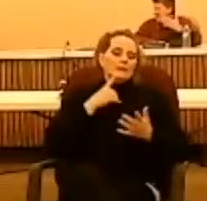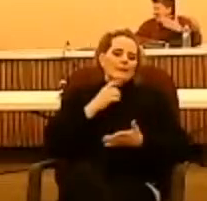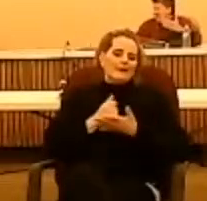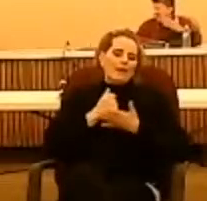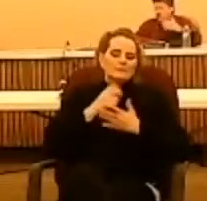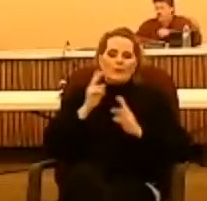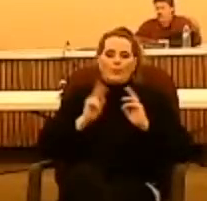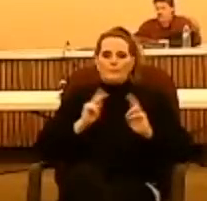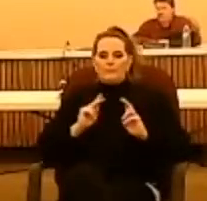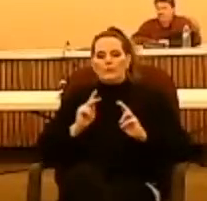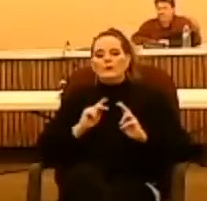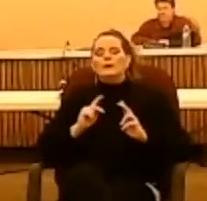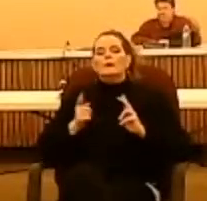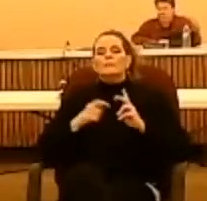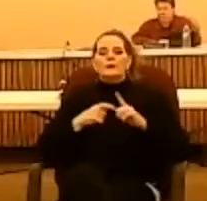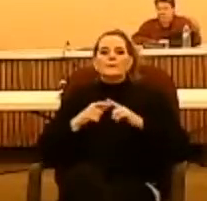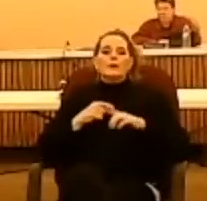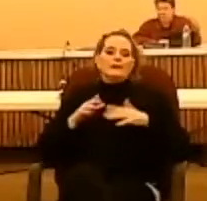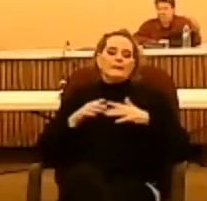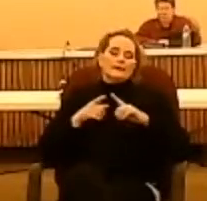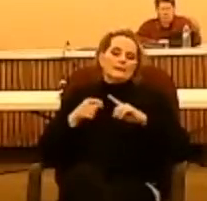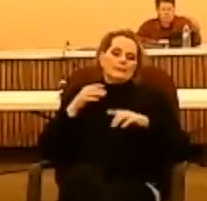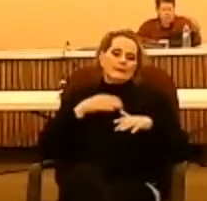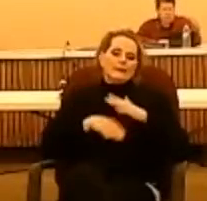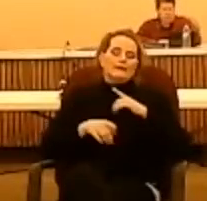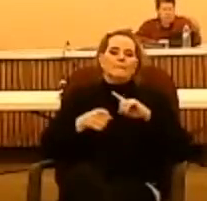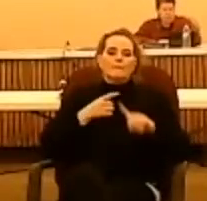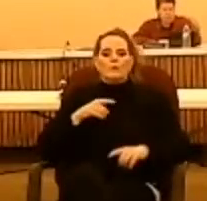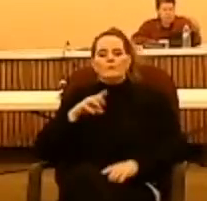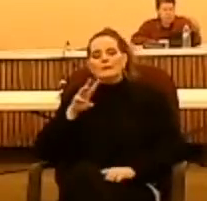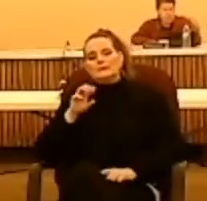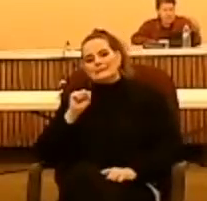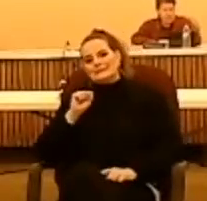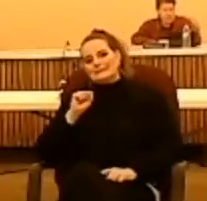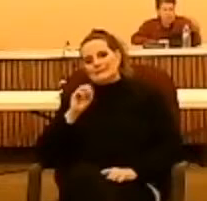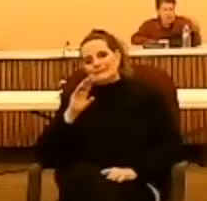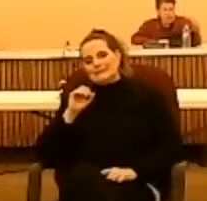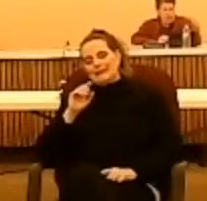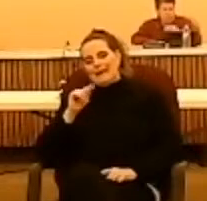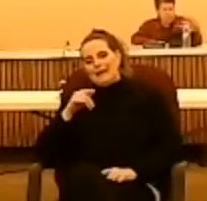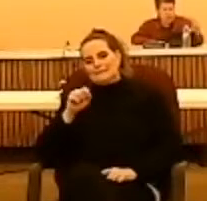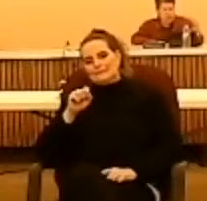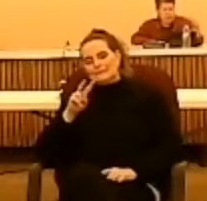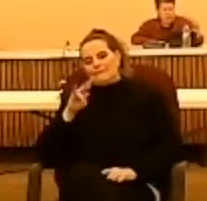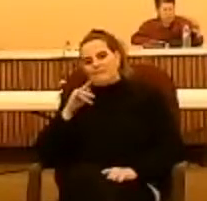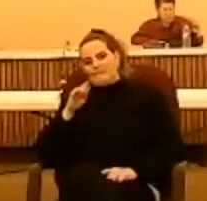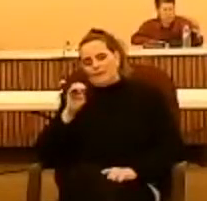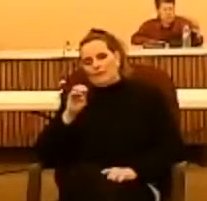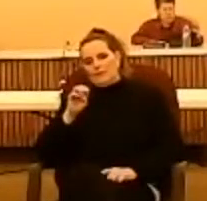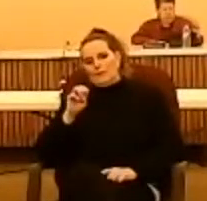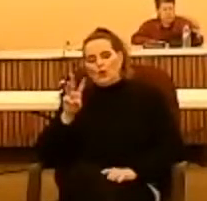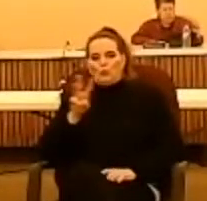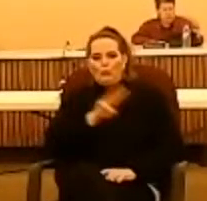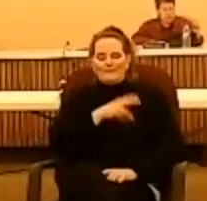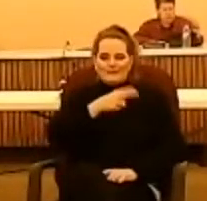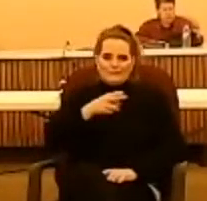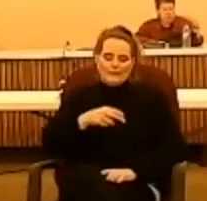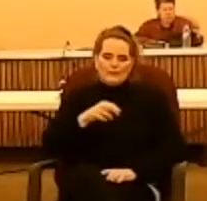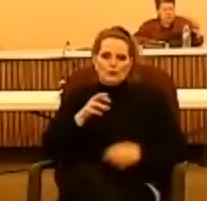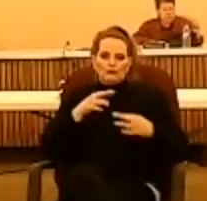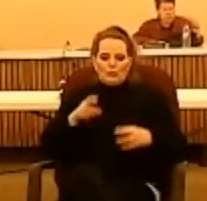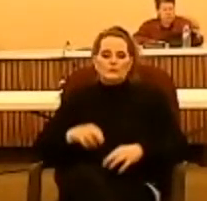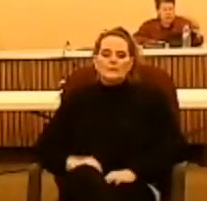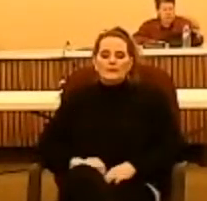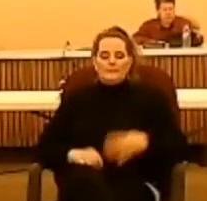in eastbound off of Scottsville West Henrietta Road. The other things mentioned in the seeker, the